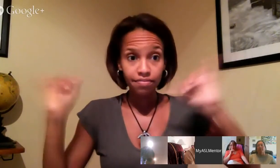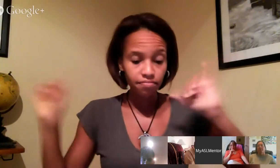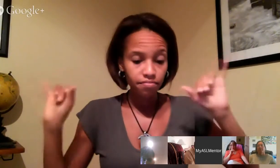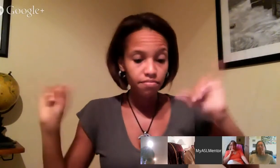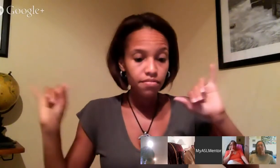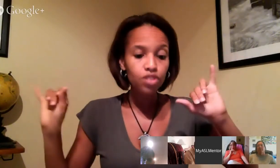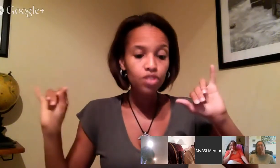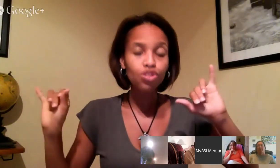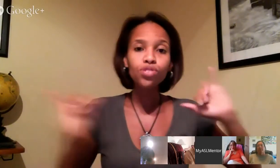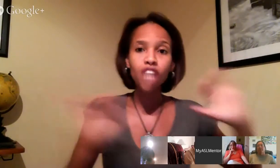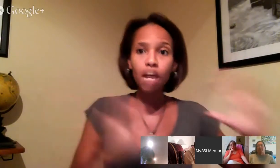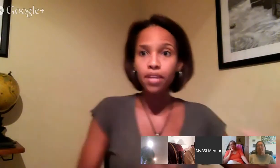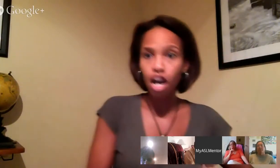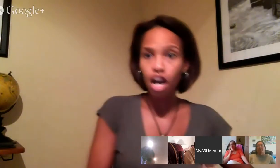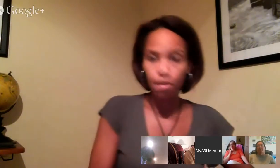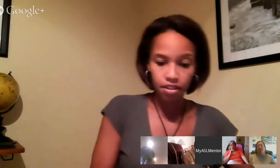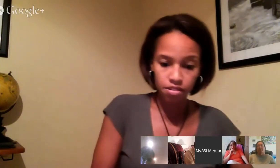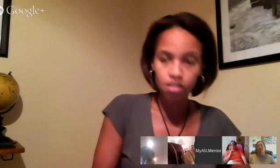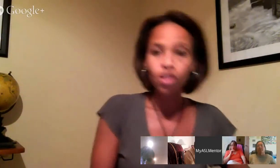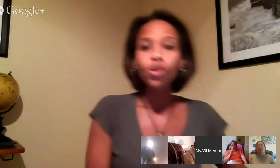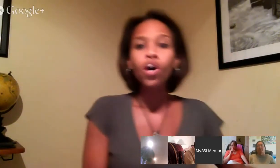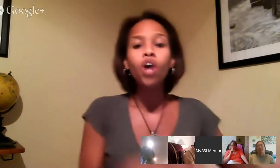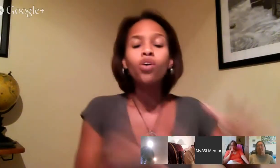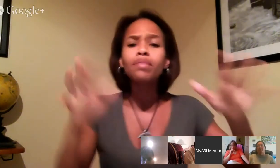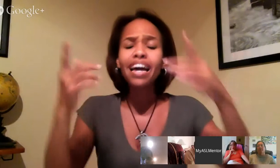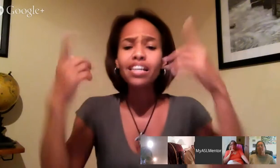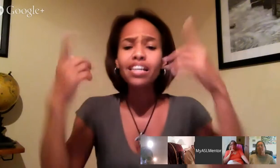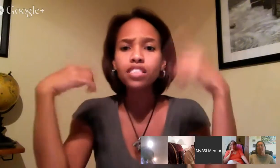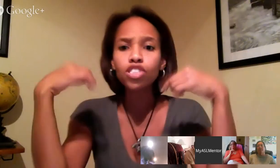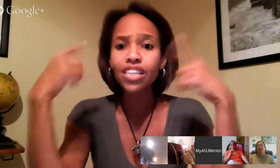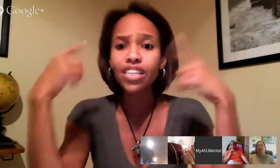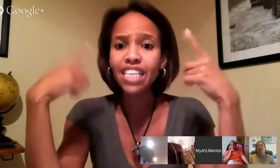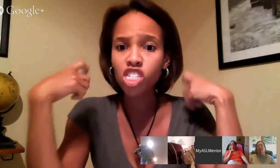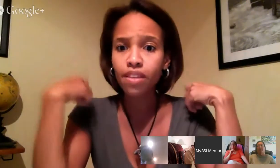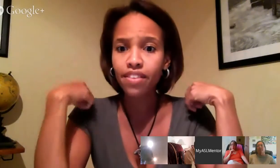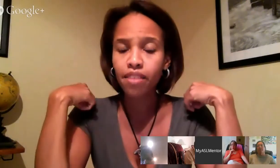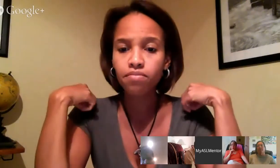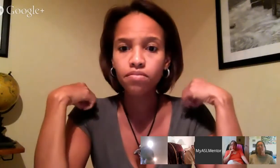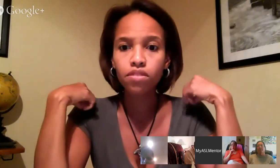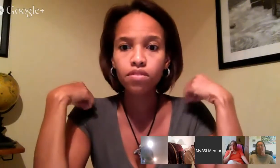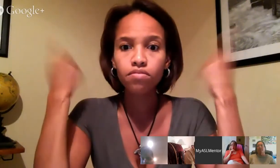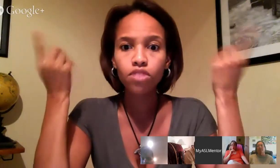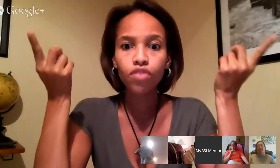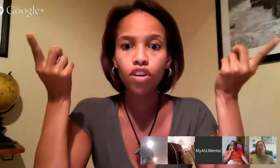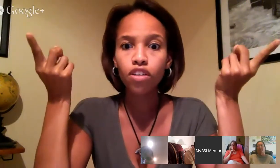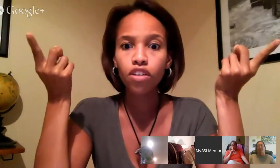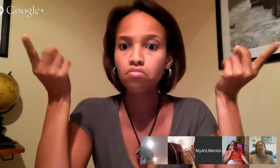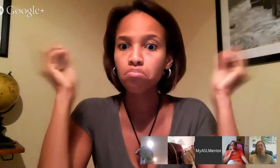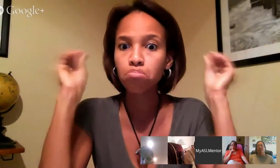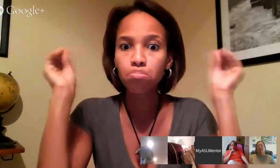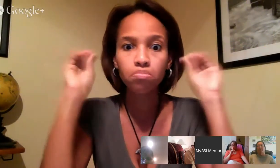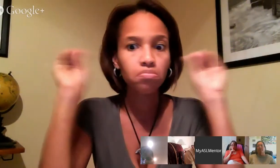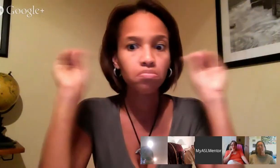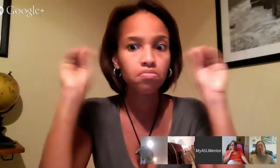similarly to topic, comment. Oh, let me ask, do you guys have any questions about that so far?